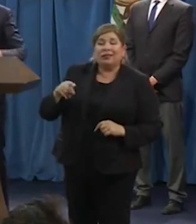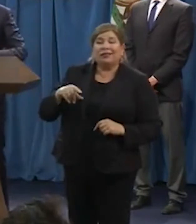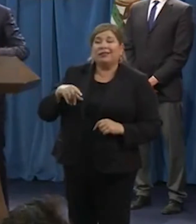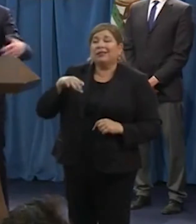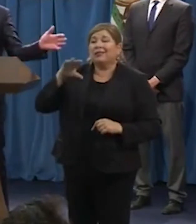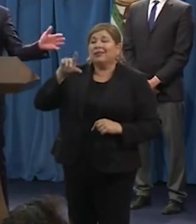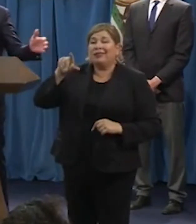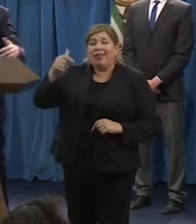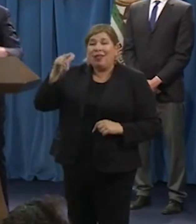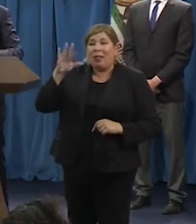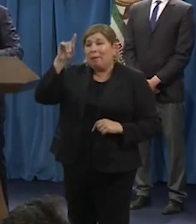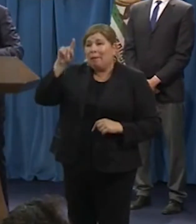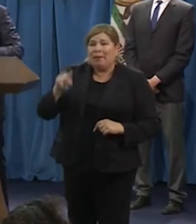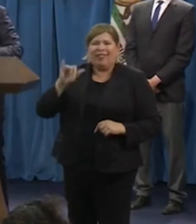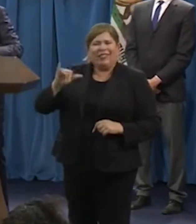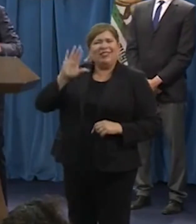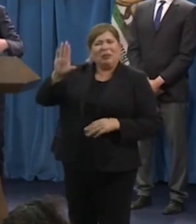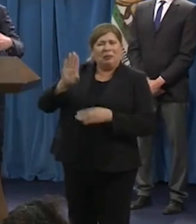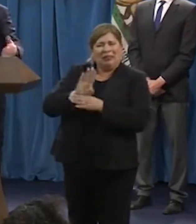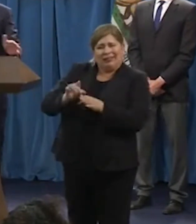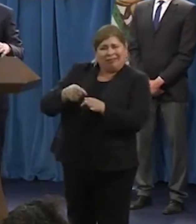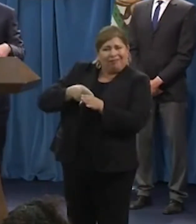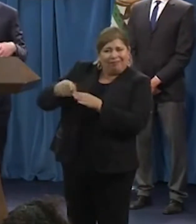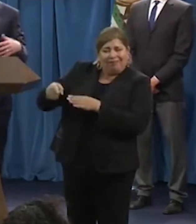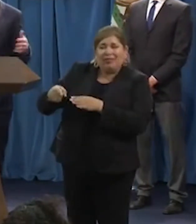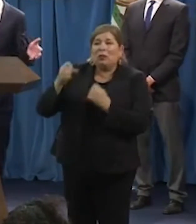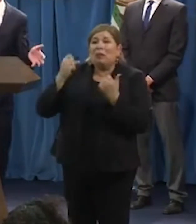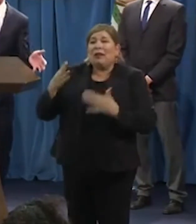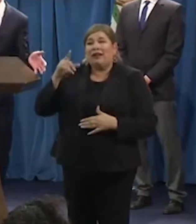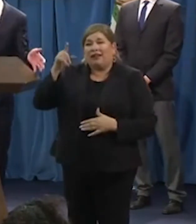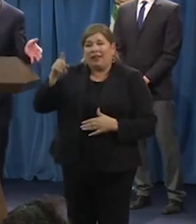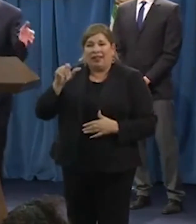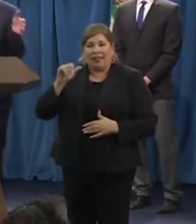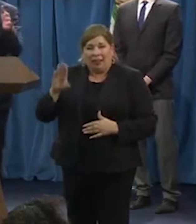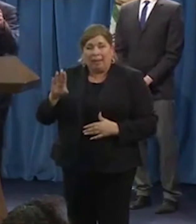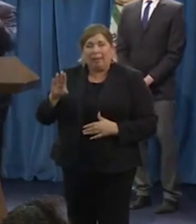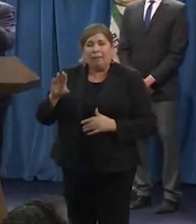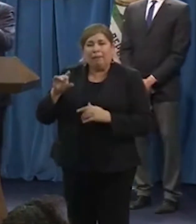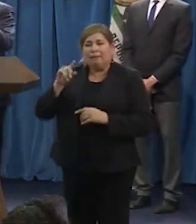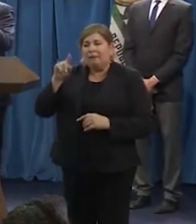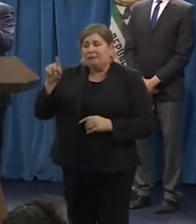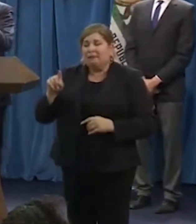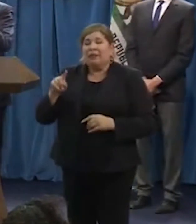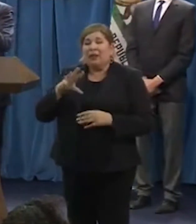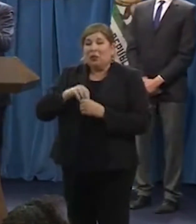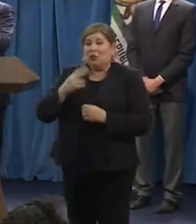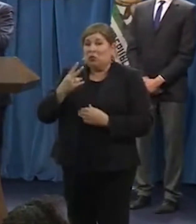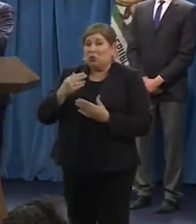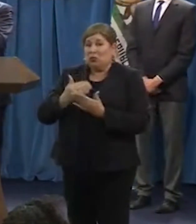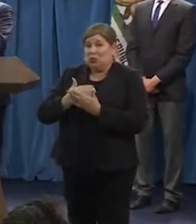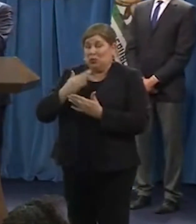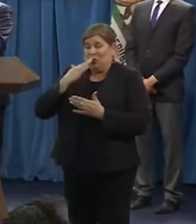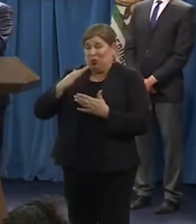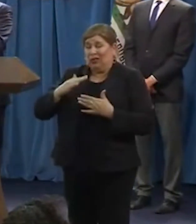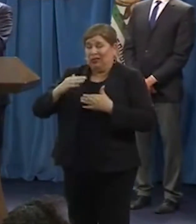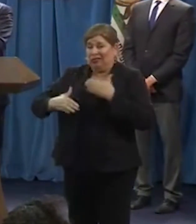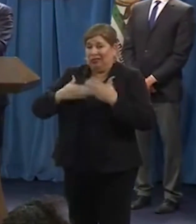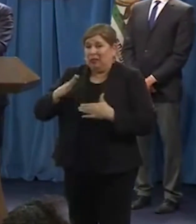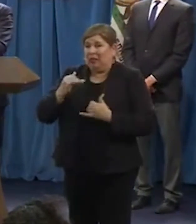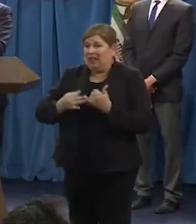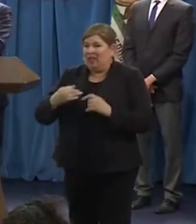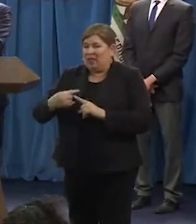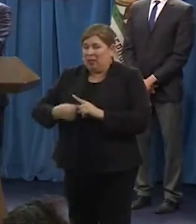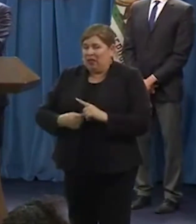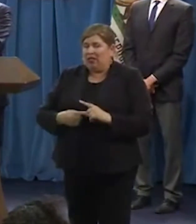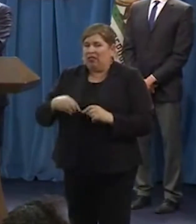they do 24/7. And in many of these labs, including the two that will come online by the end of the month,